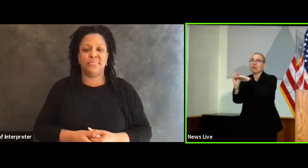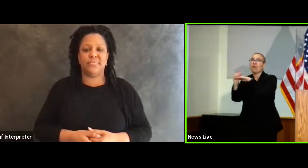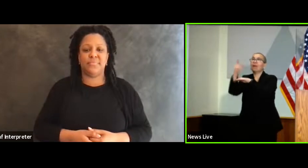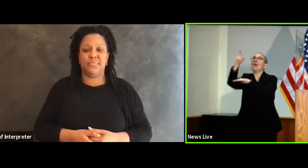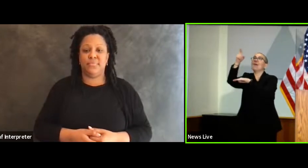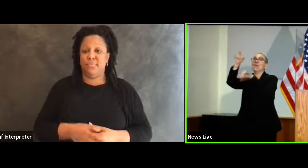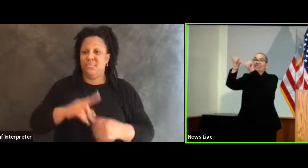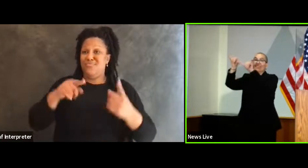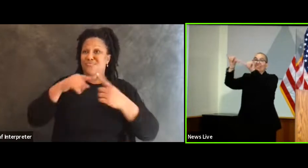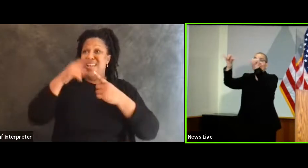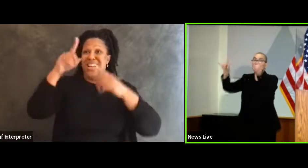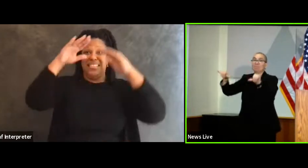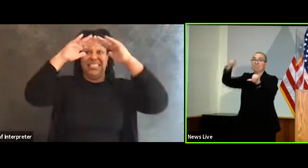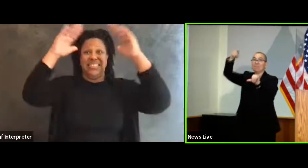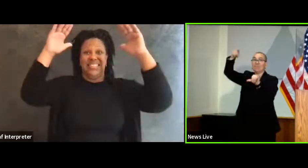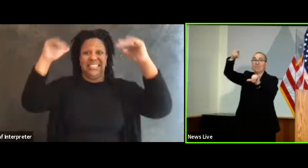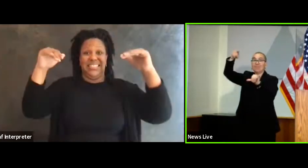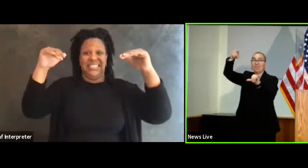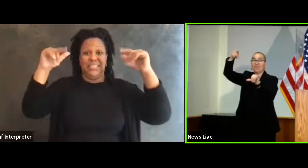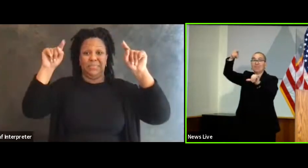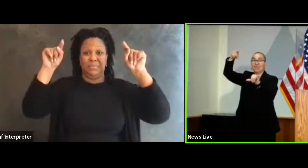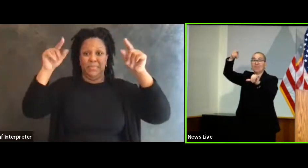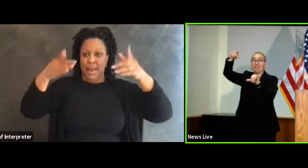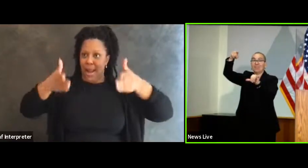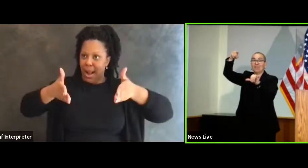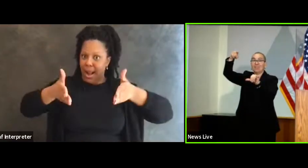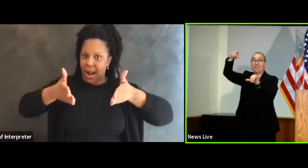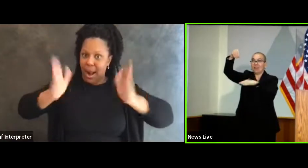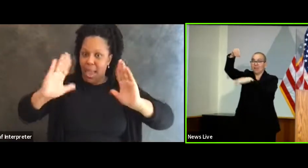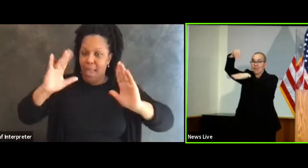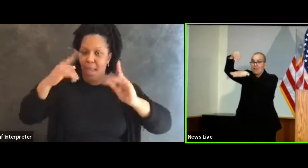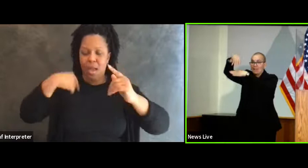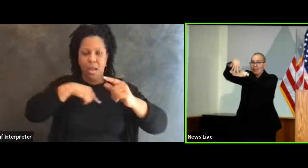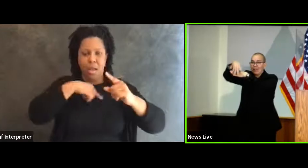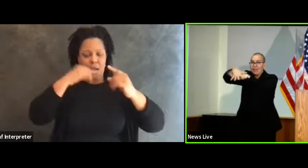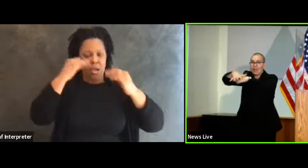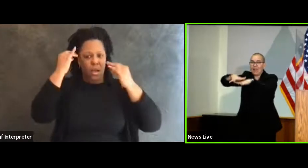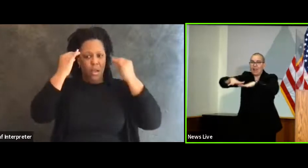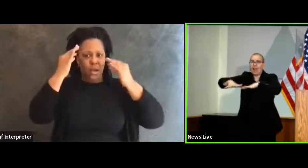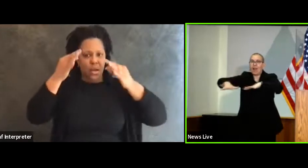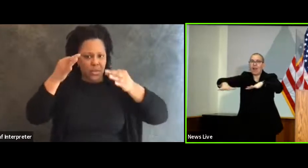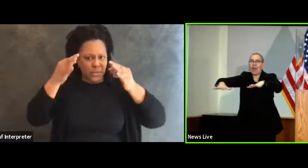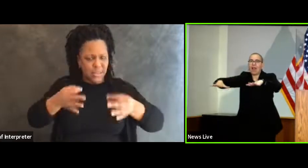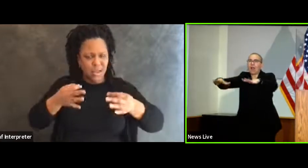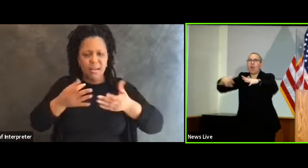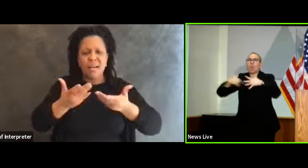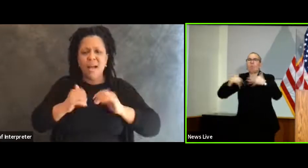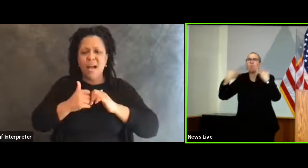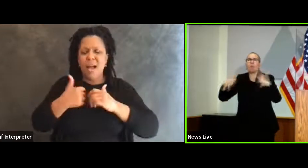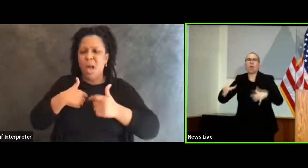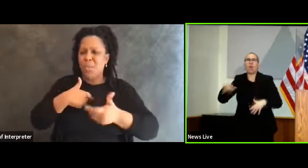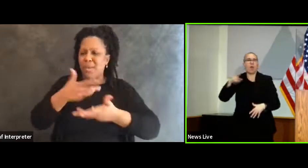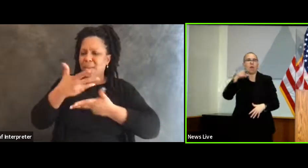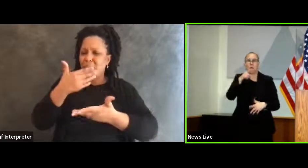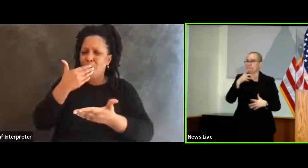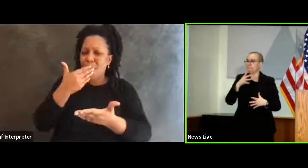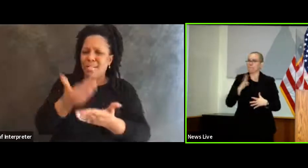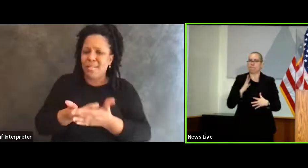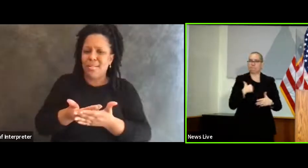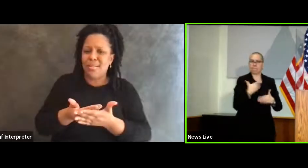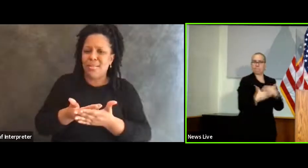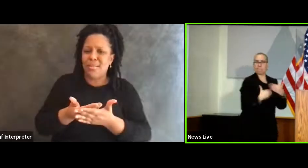to choose who to treat well, that we wind up with systems that treats nobody